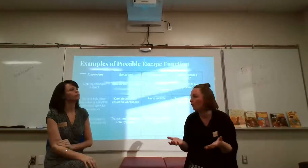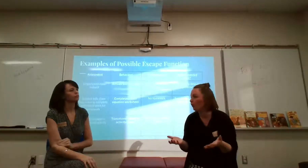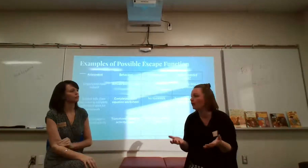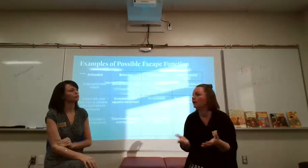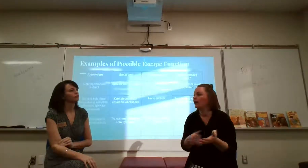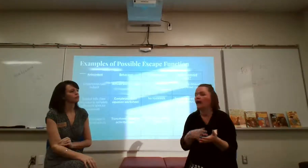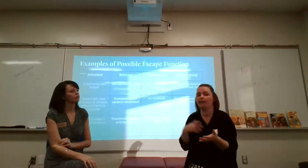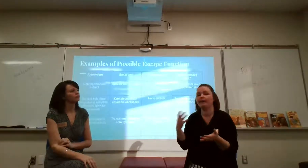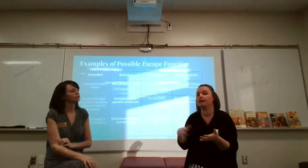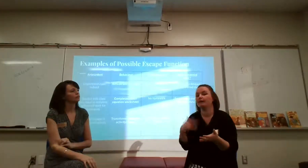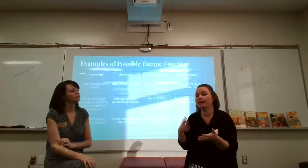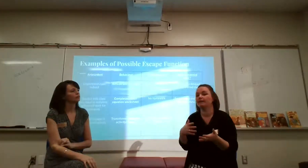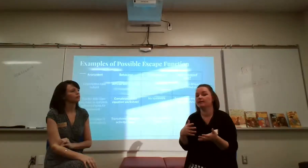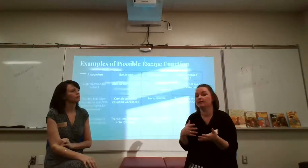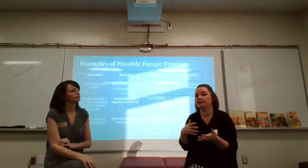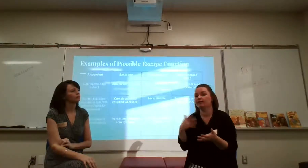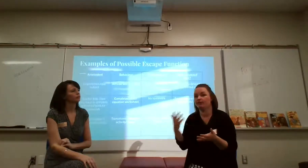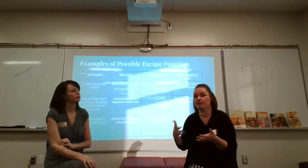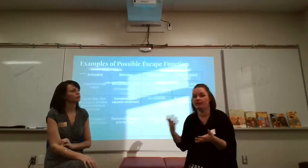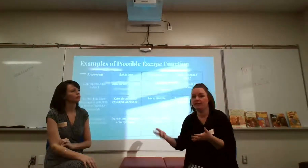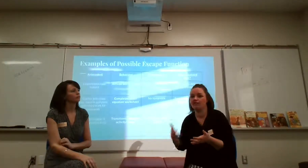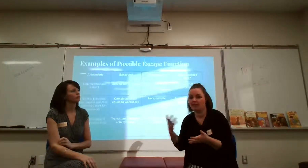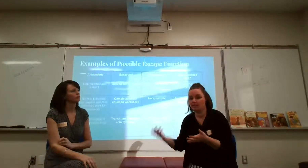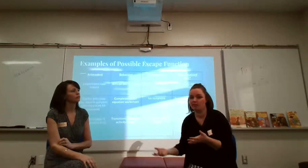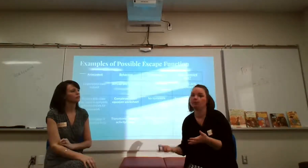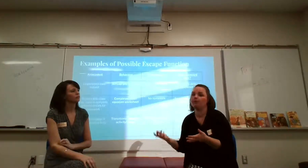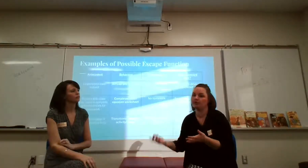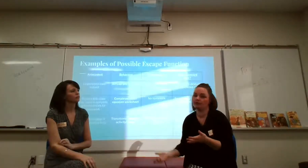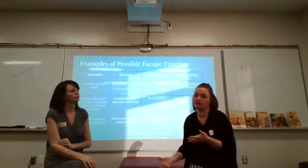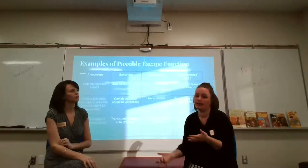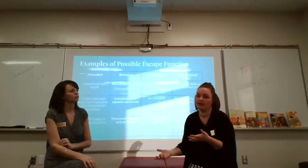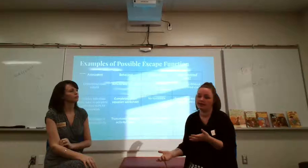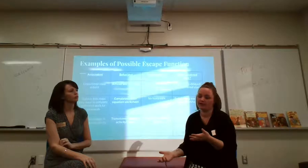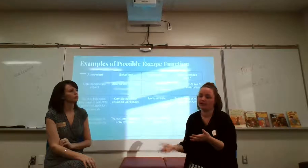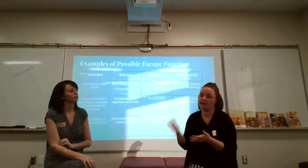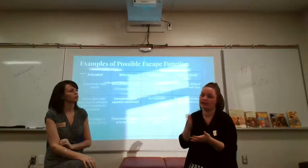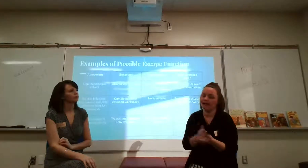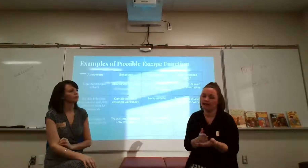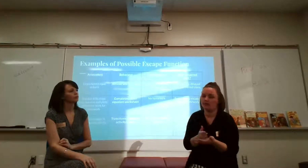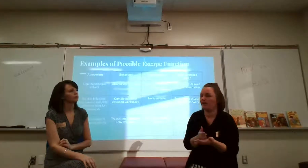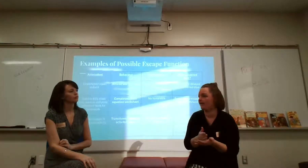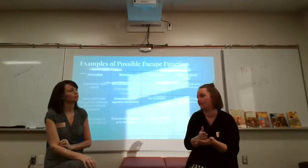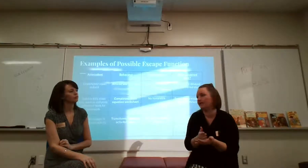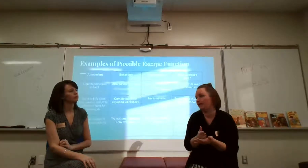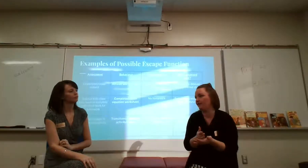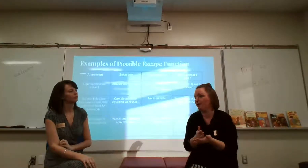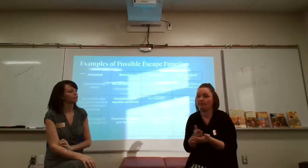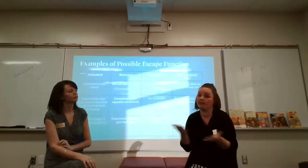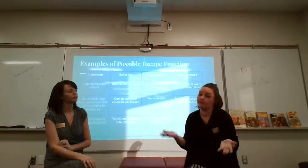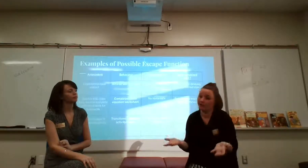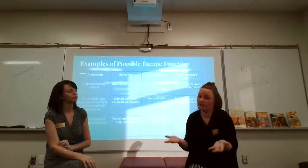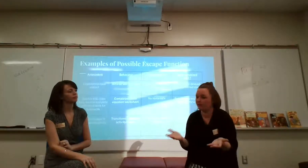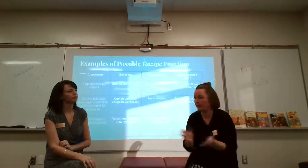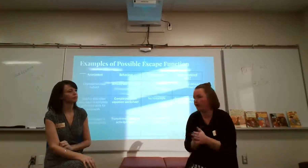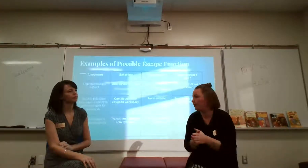homework, then we might functionally teach them to complete their extra work in class so that we didn't have the problem of not completing the homework.